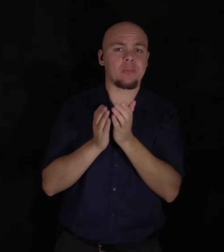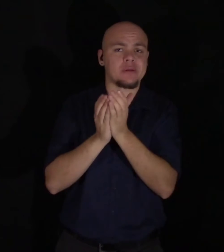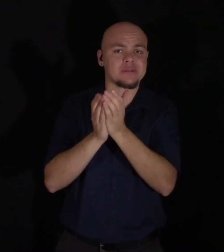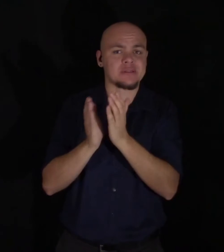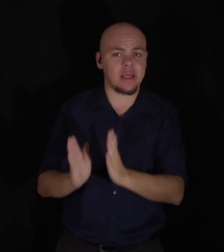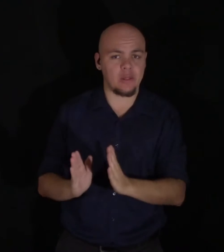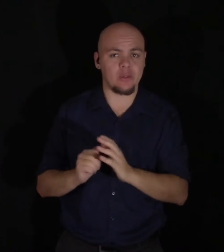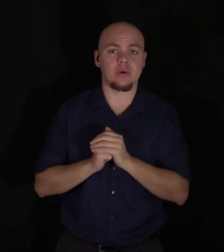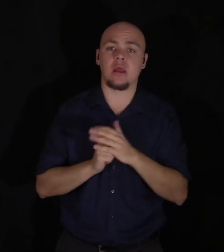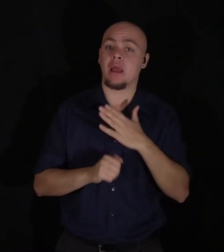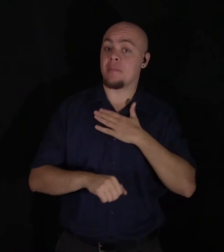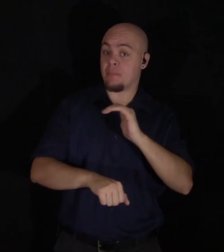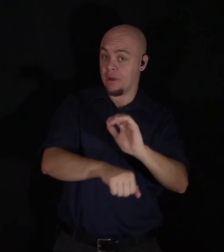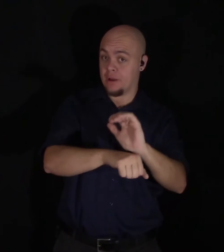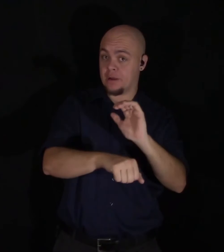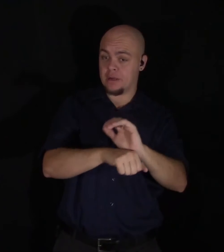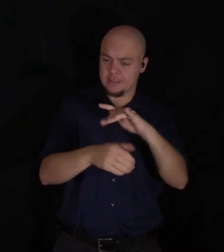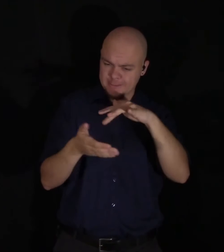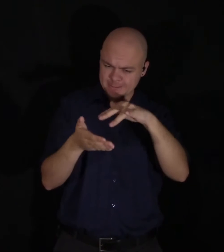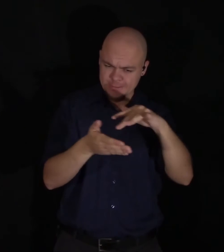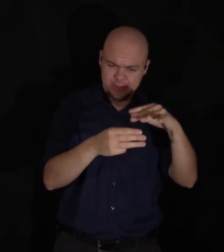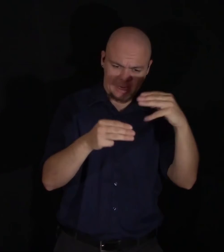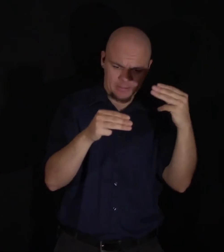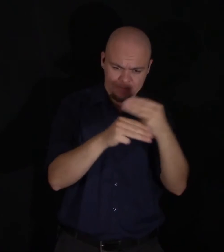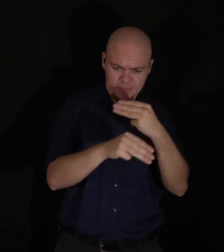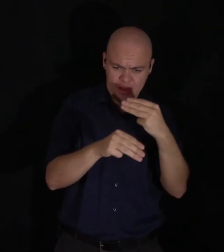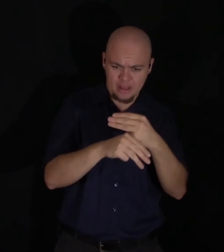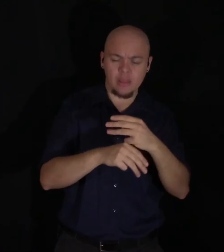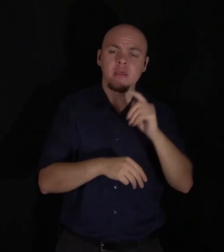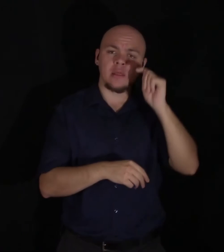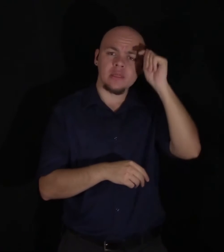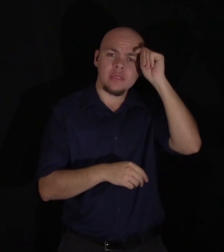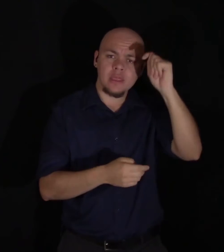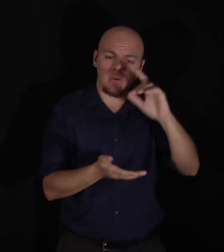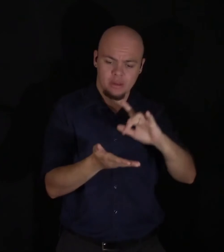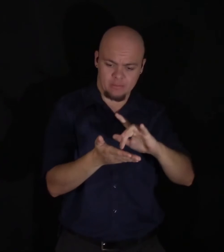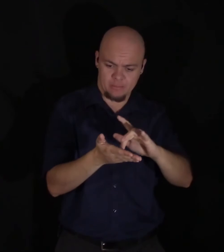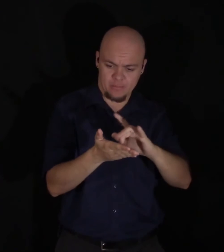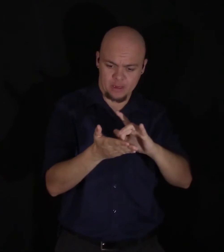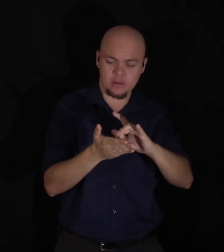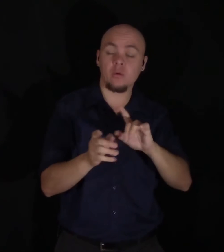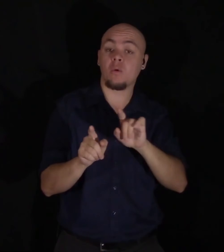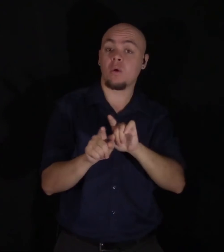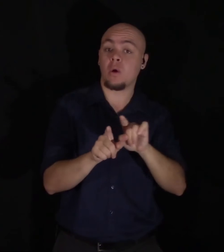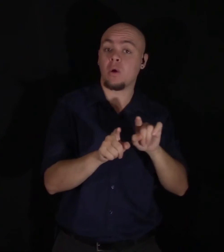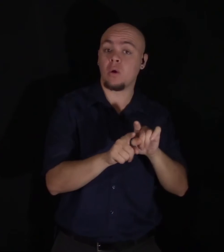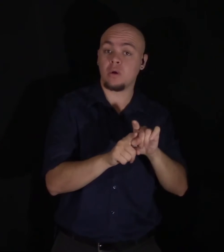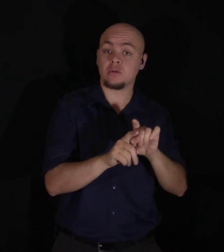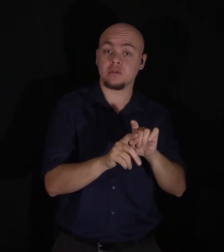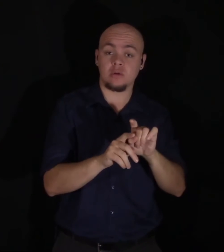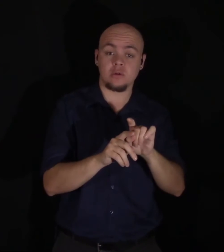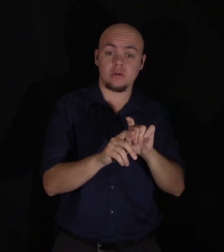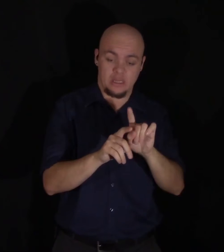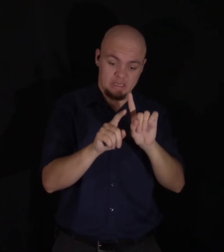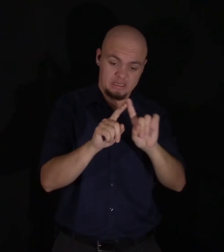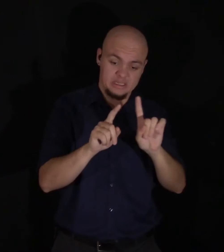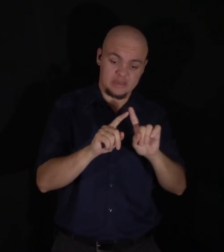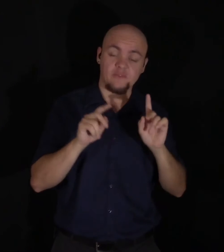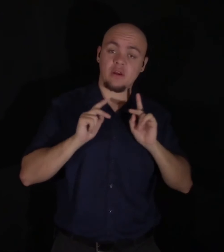to the study of mathematics, the theory of medicine, and those branches of physical science from